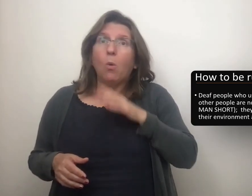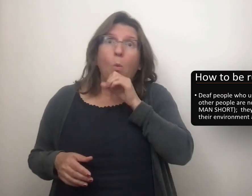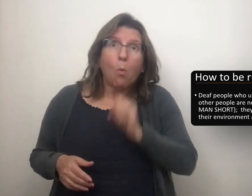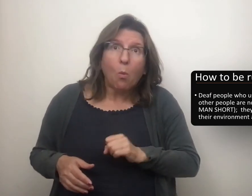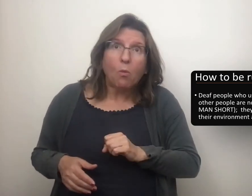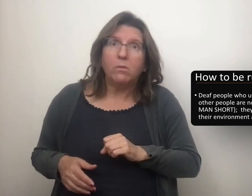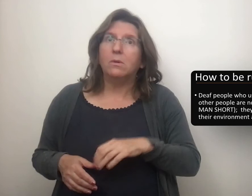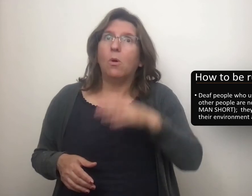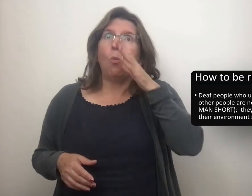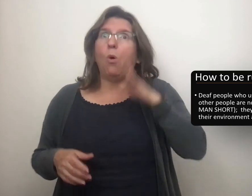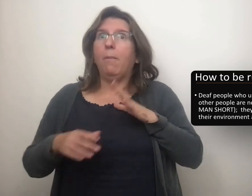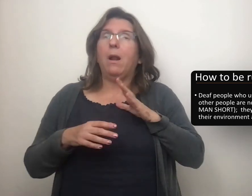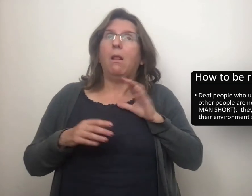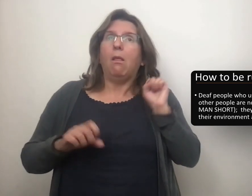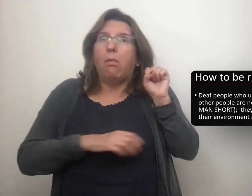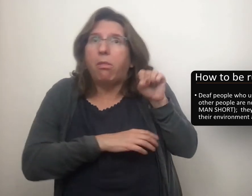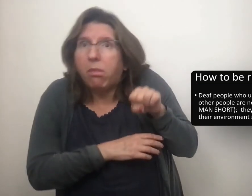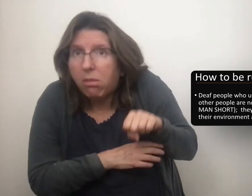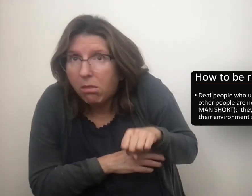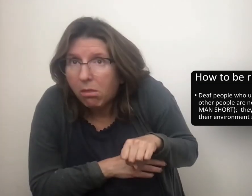the person with the hunched back using a cane.